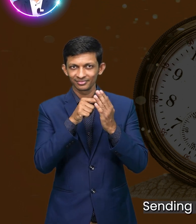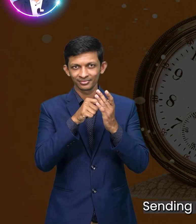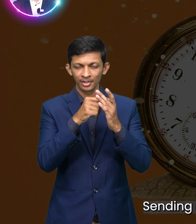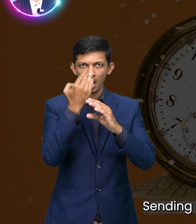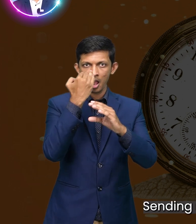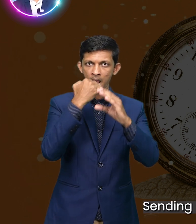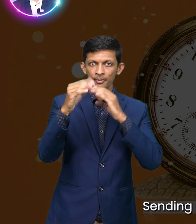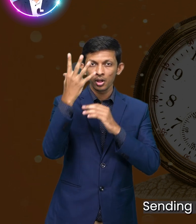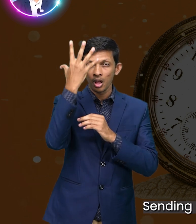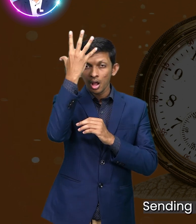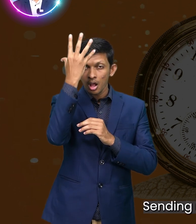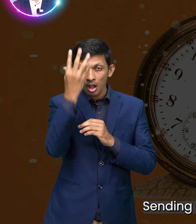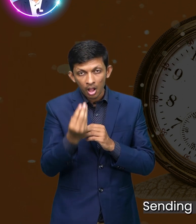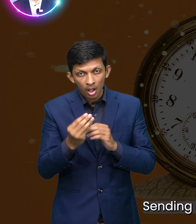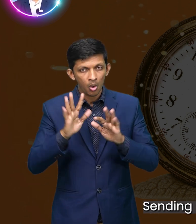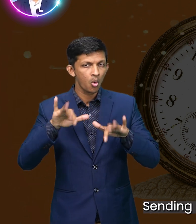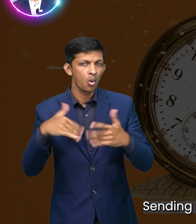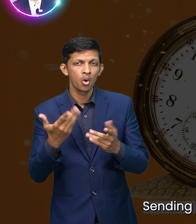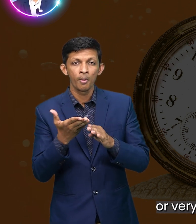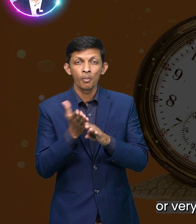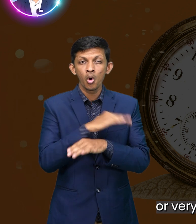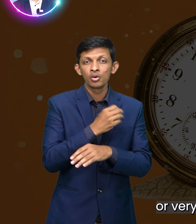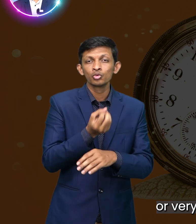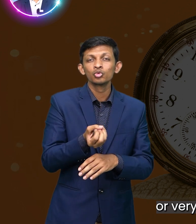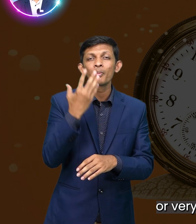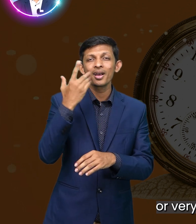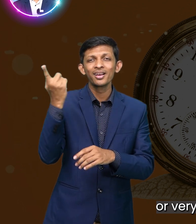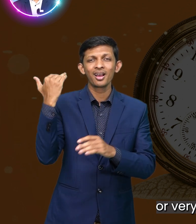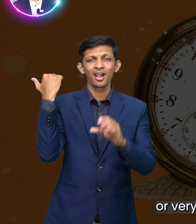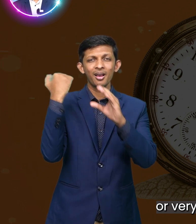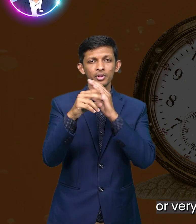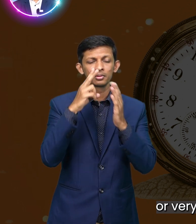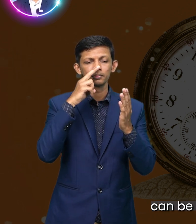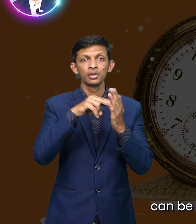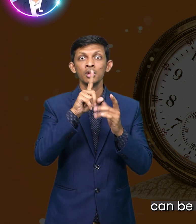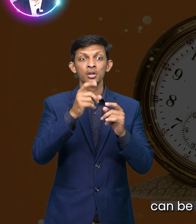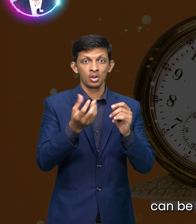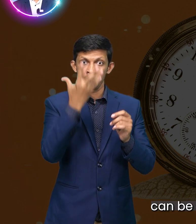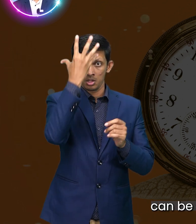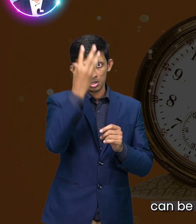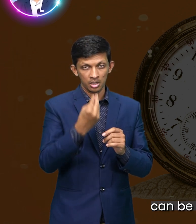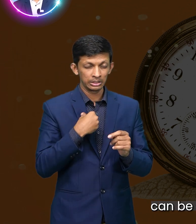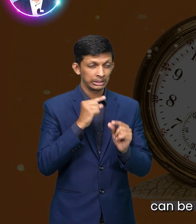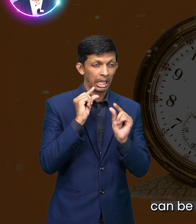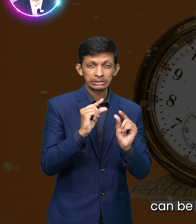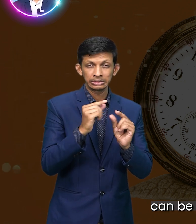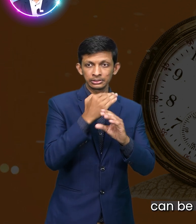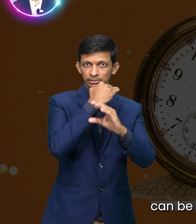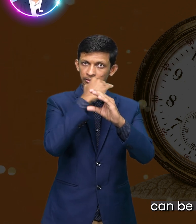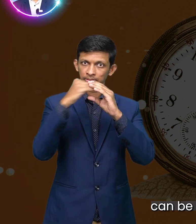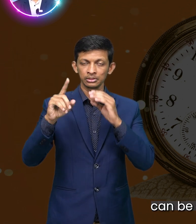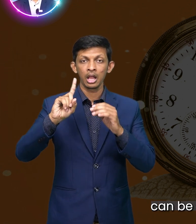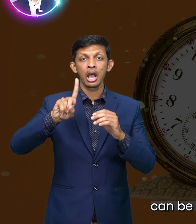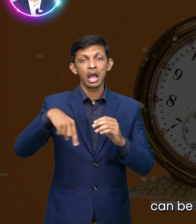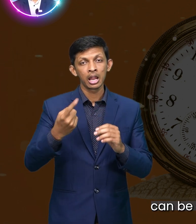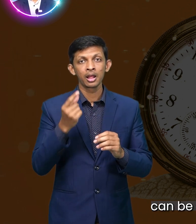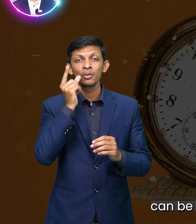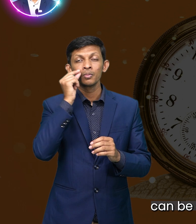Sending messages late at night or very early in the morning can be seen as inconvenient.